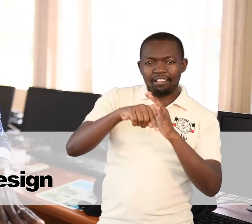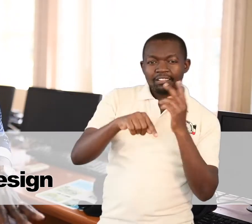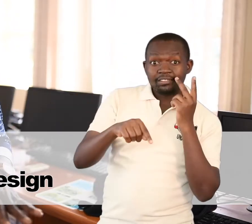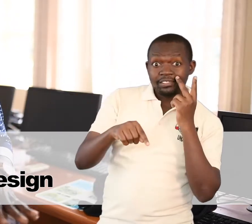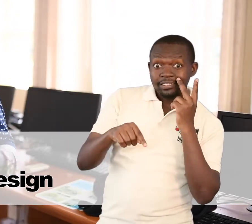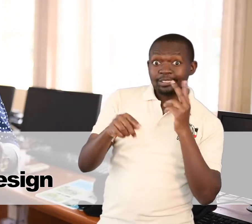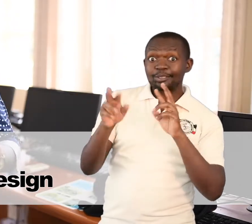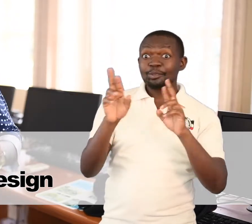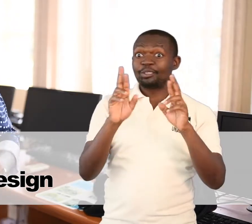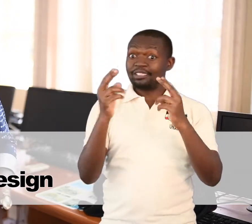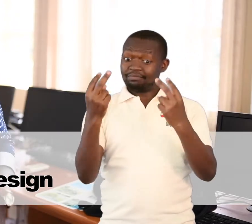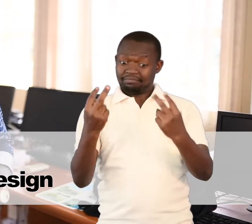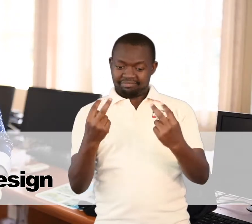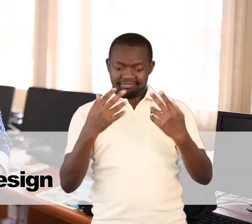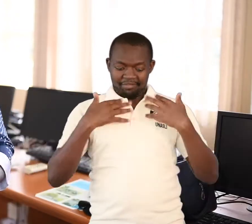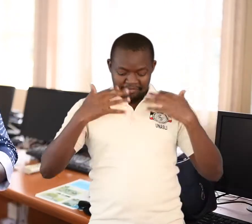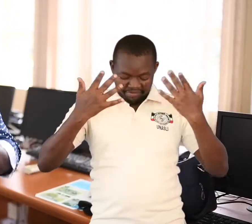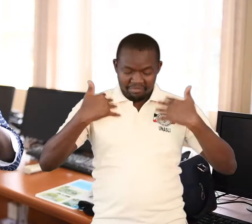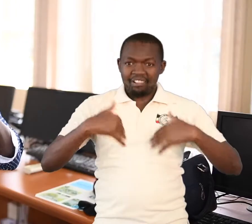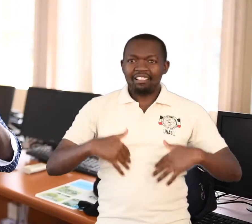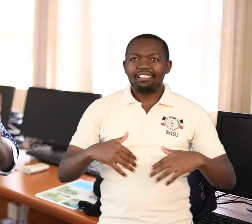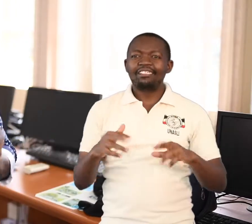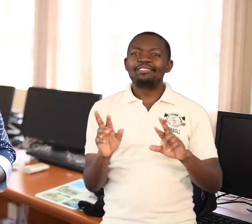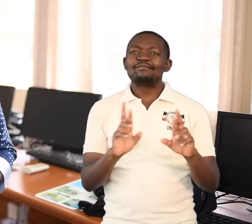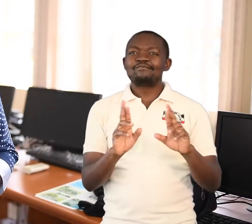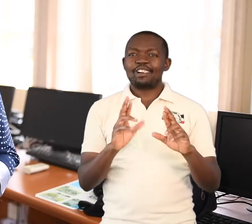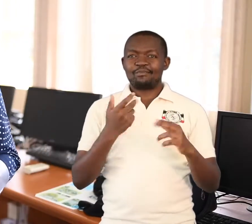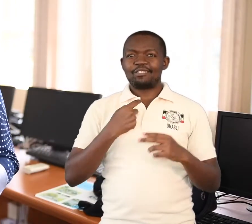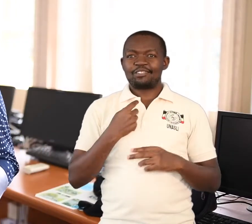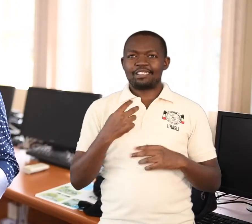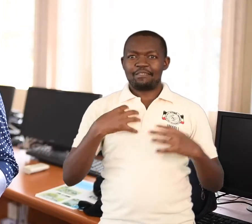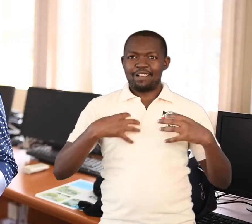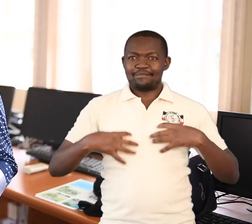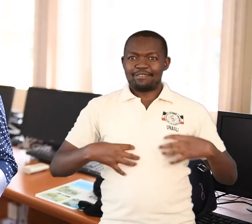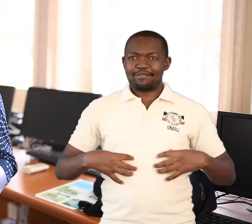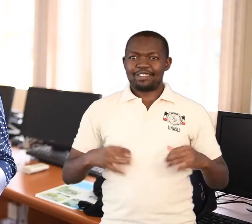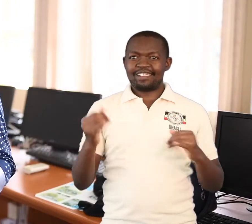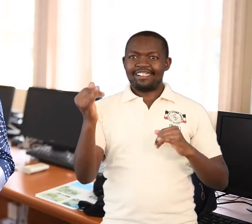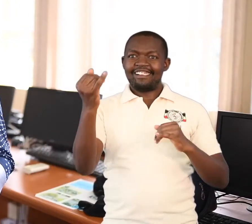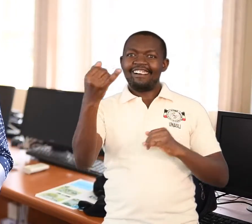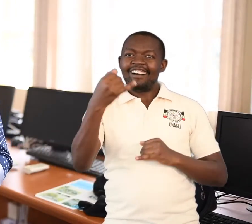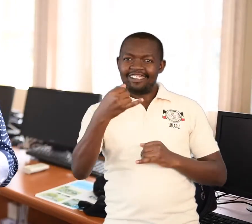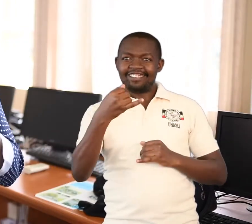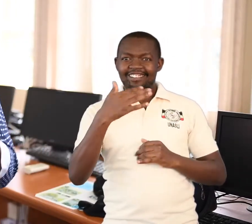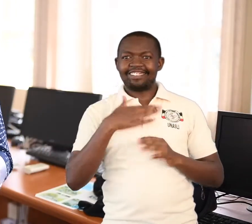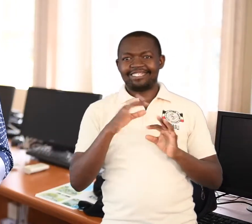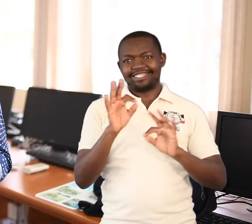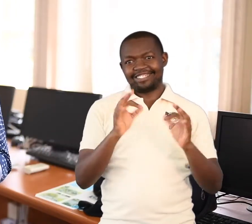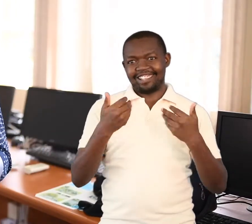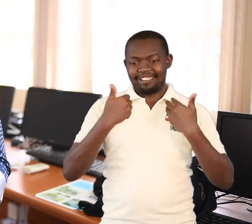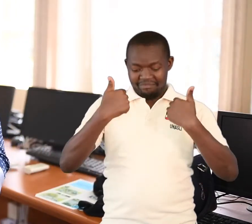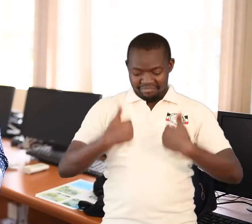see, even my wear is having some art and design, isn't it?